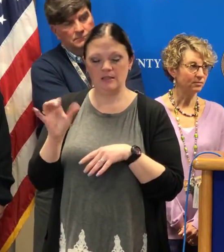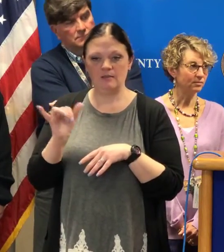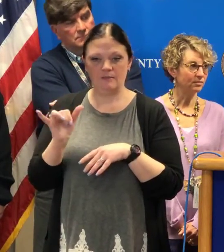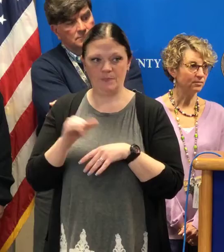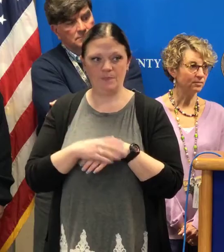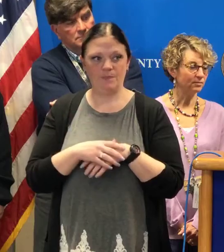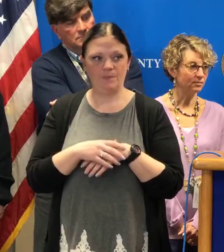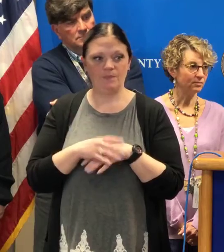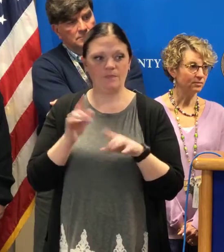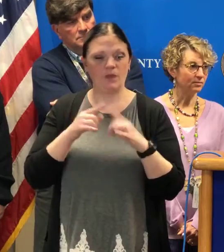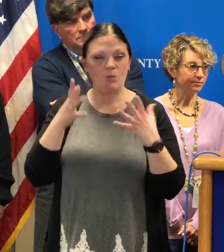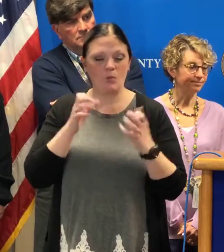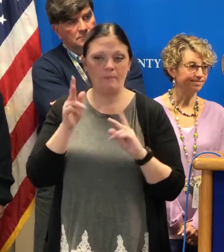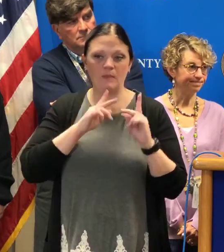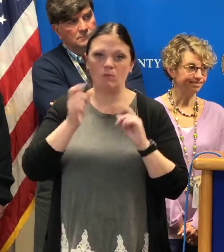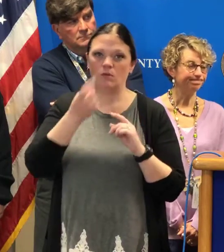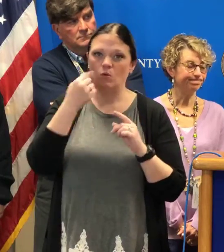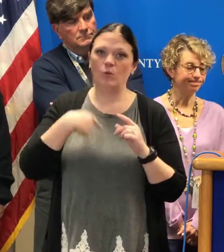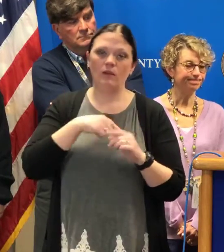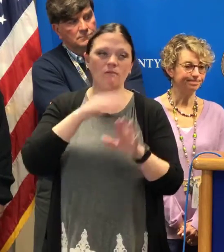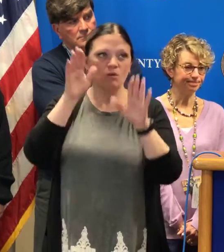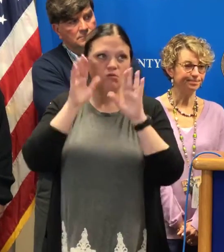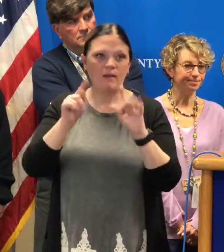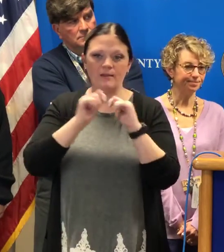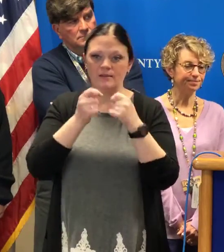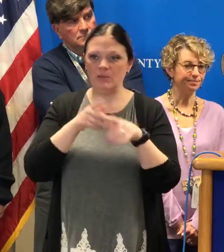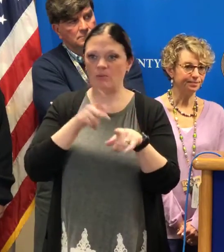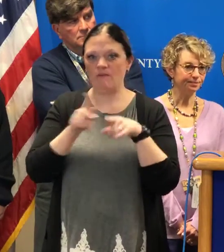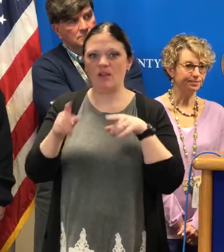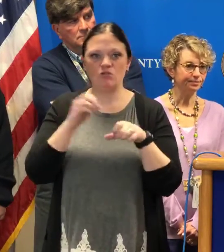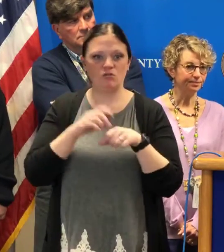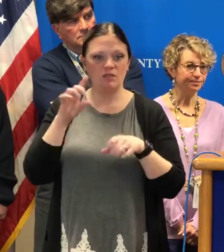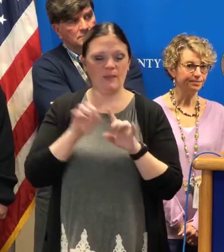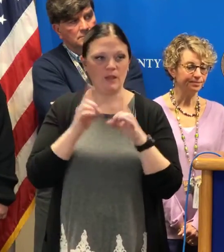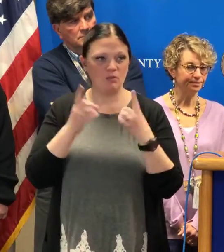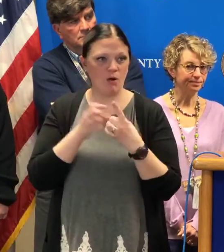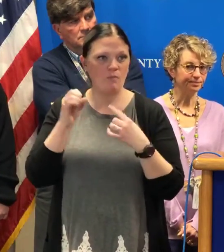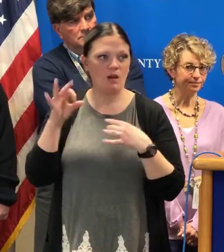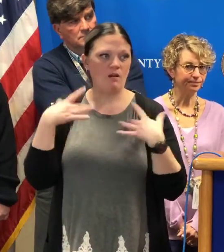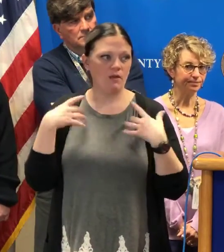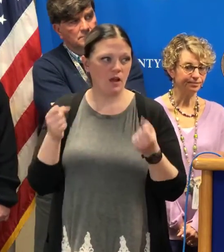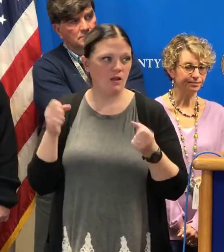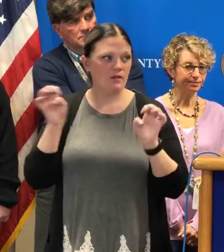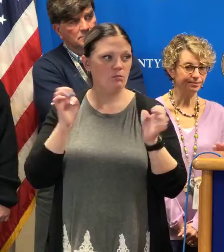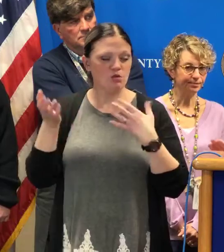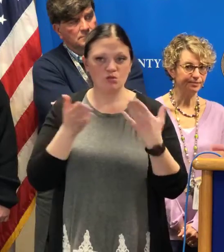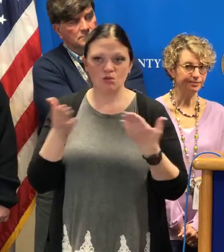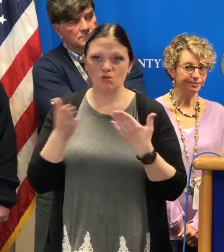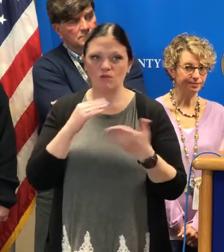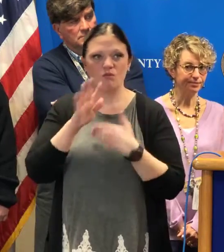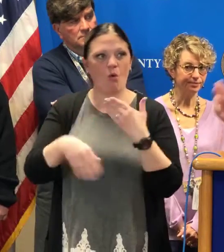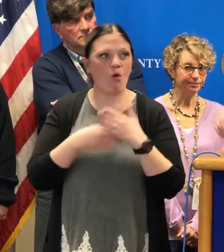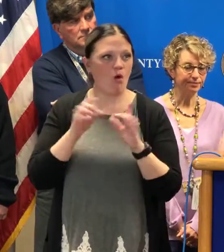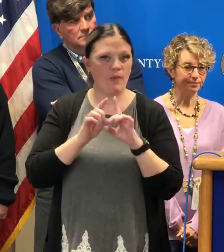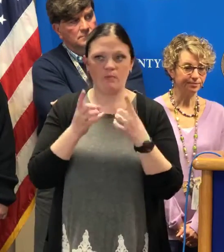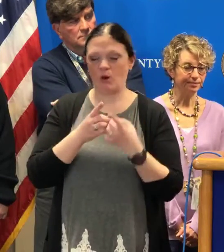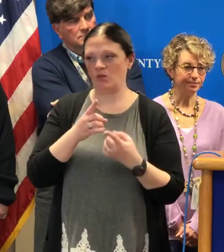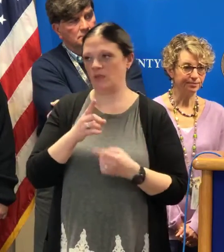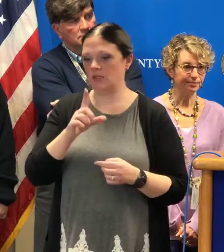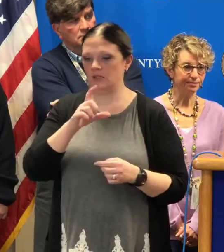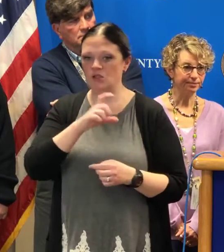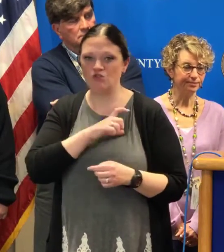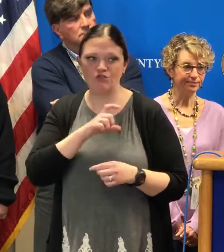that we got a great team here of professionals in the Department of Health, Department of Emergency Services, all the departments, Sheriff's